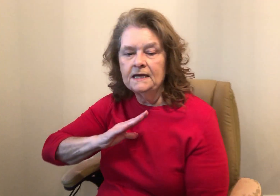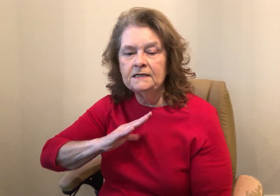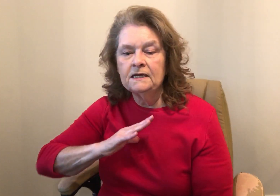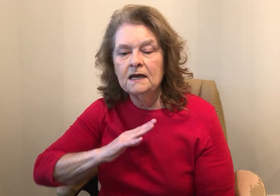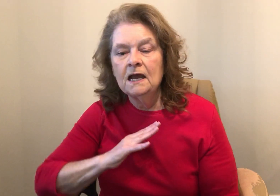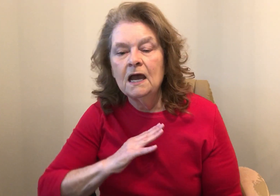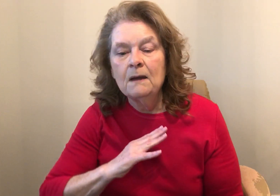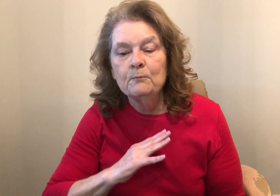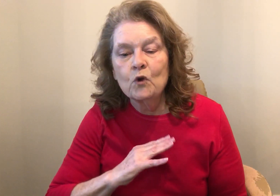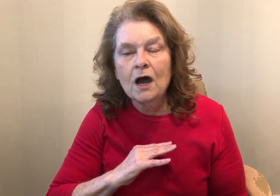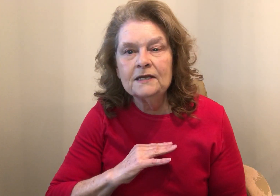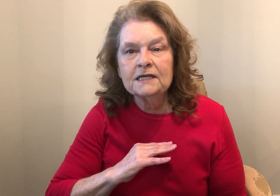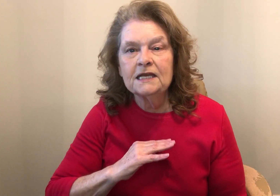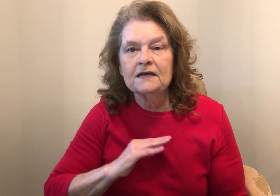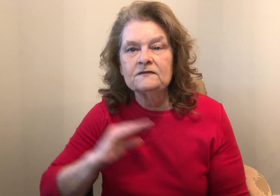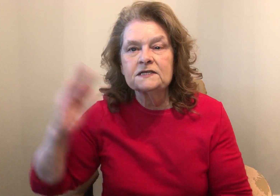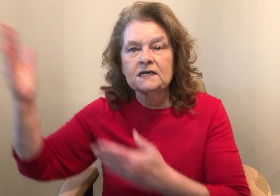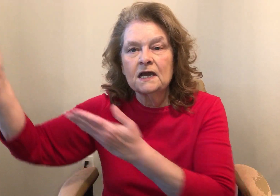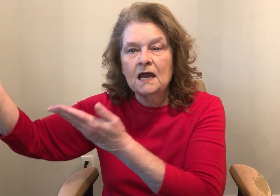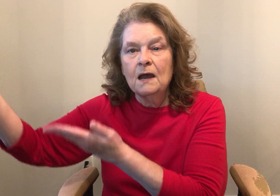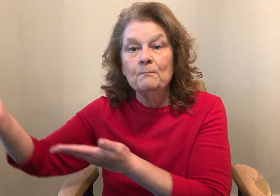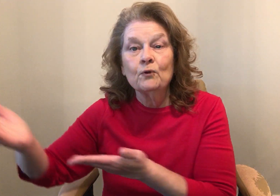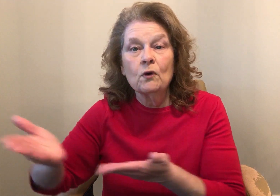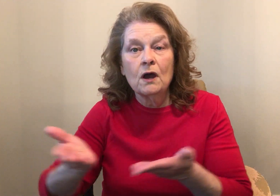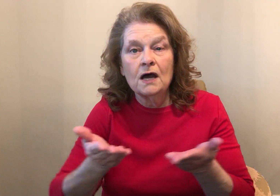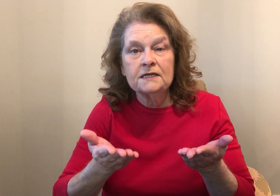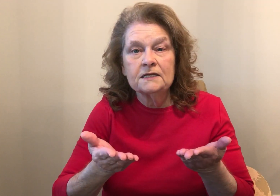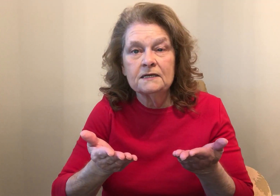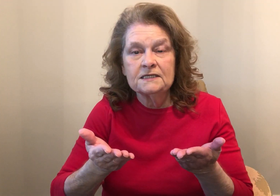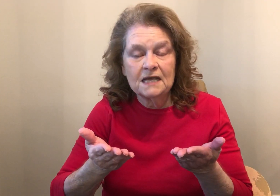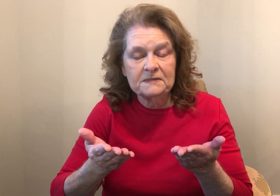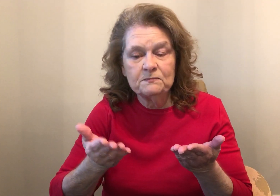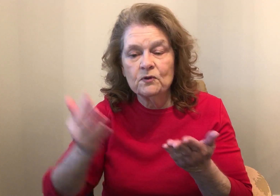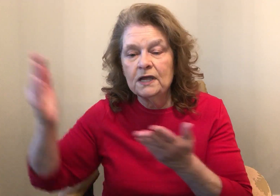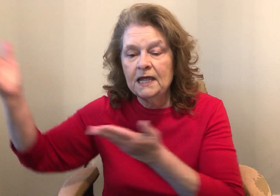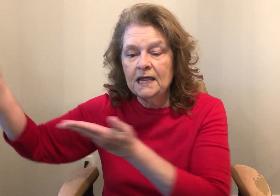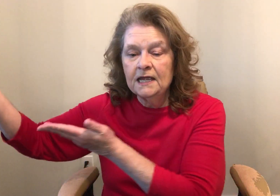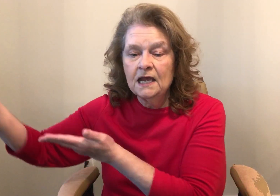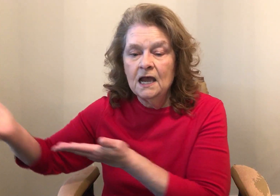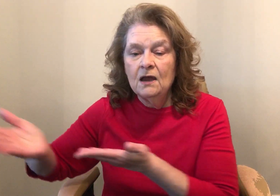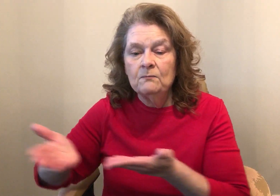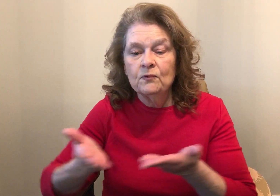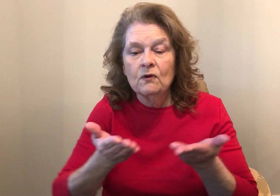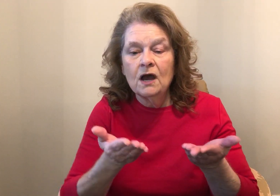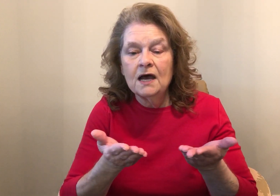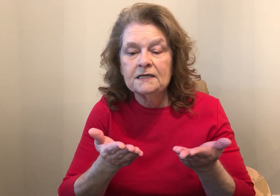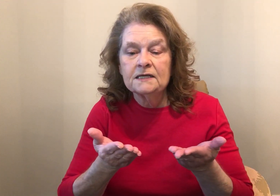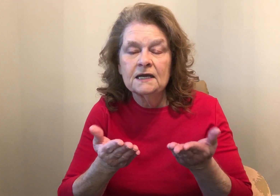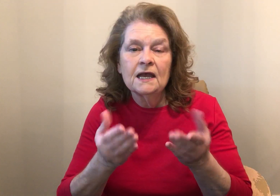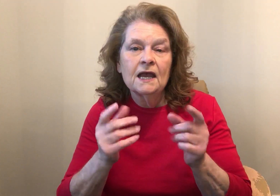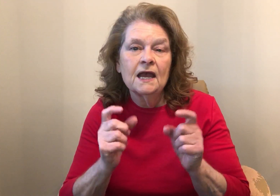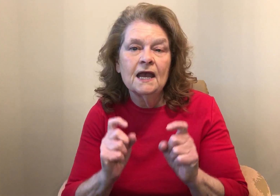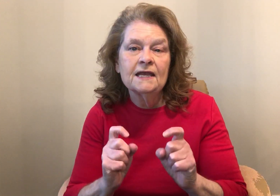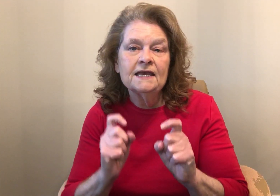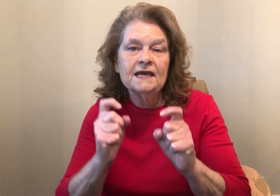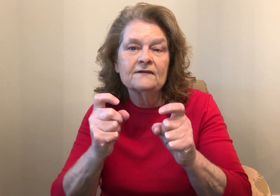men, brought gifts, same as bring, brought